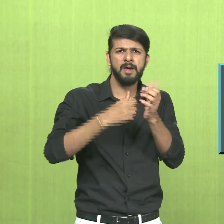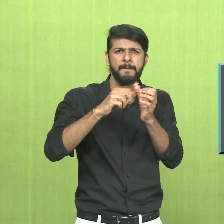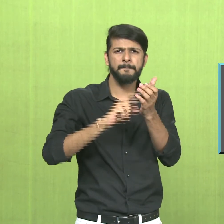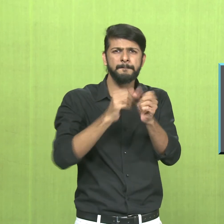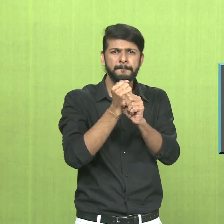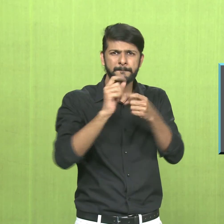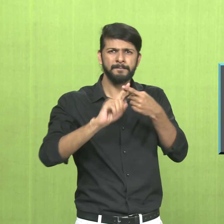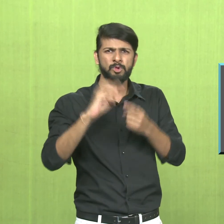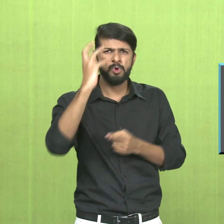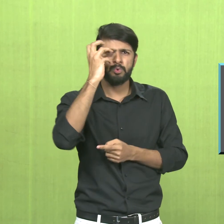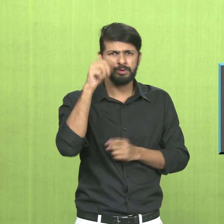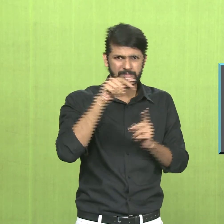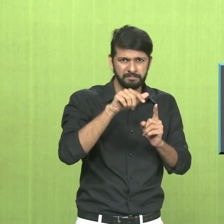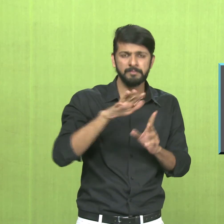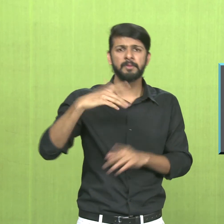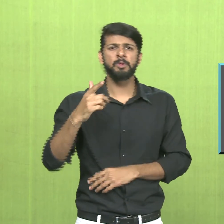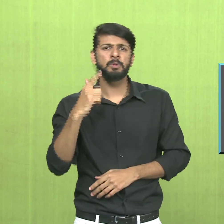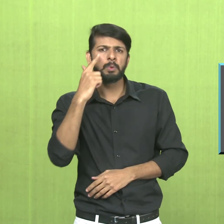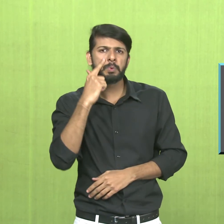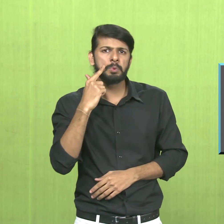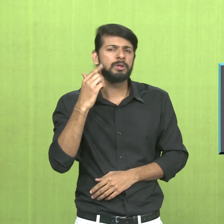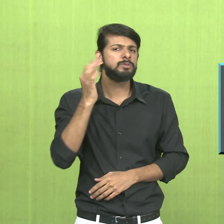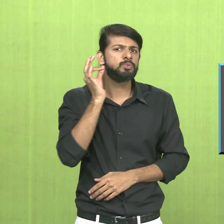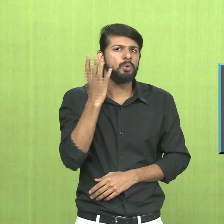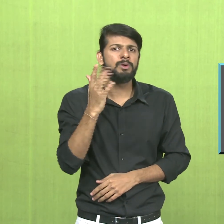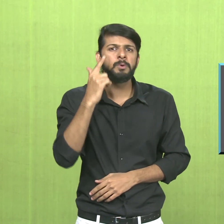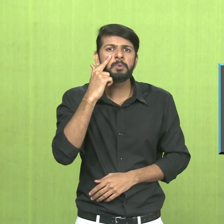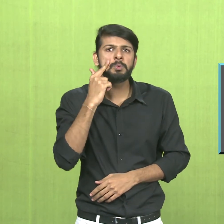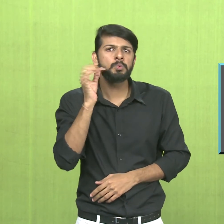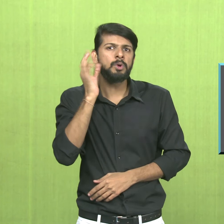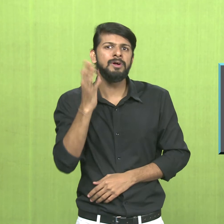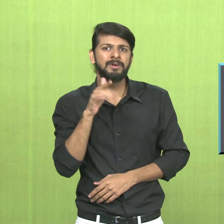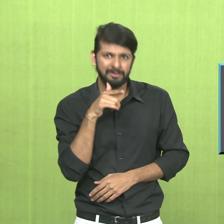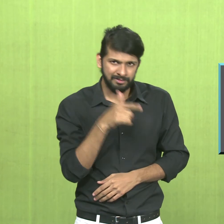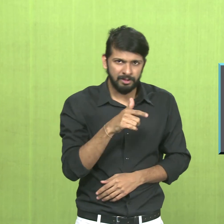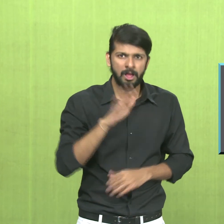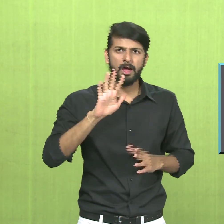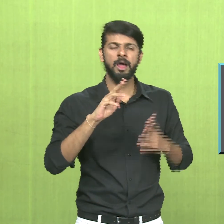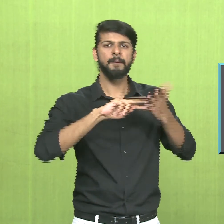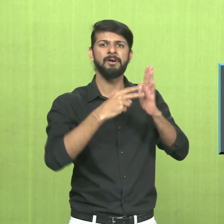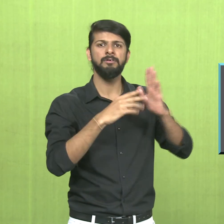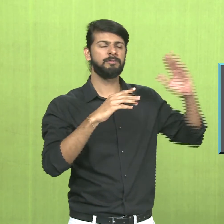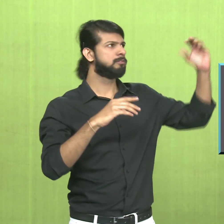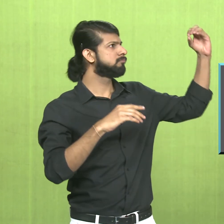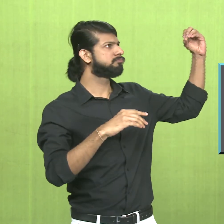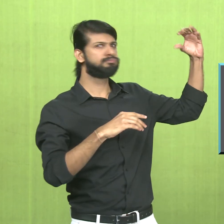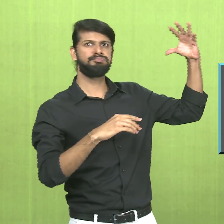Orange and golden yellow is used to show